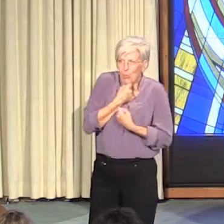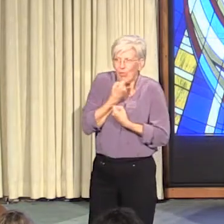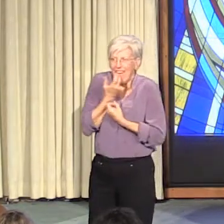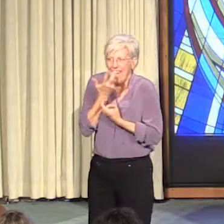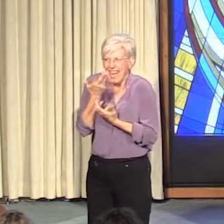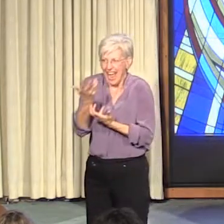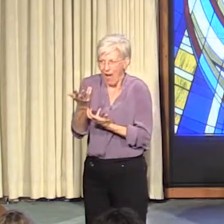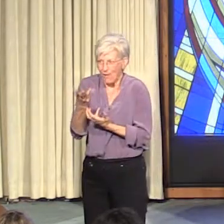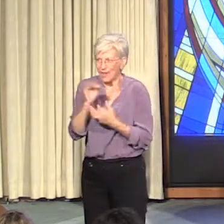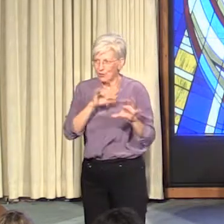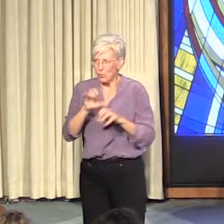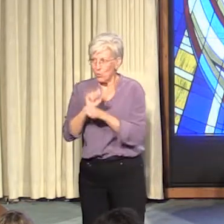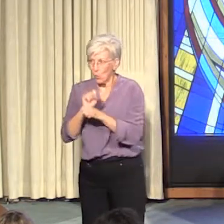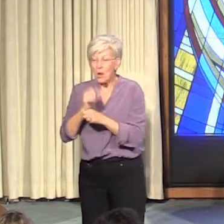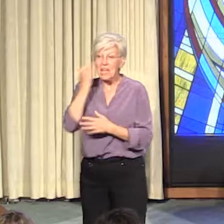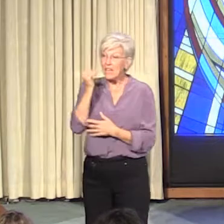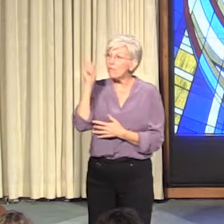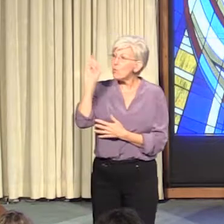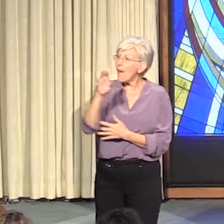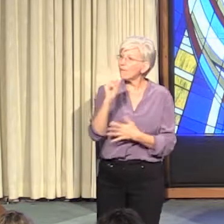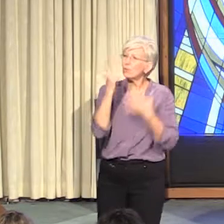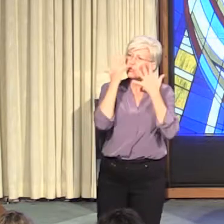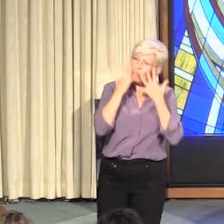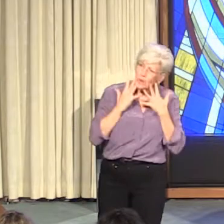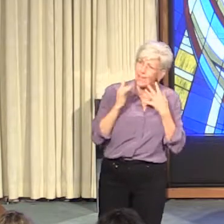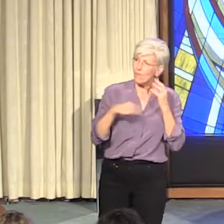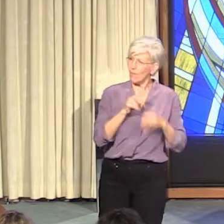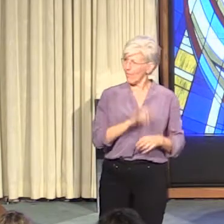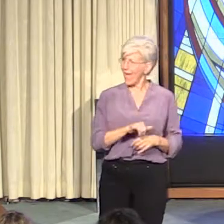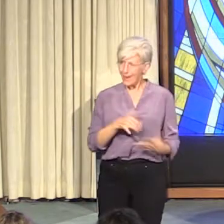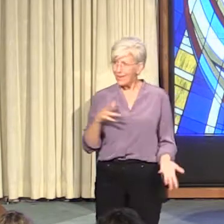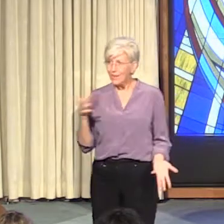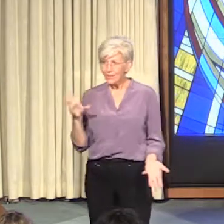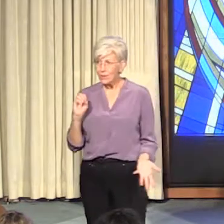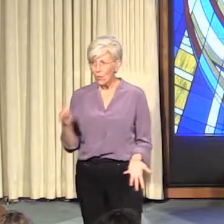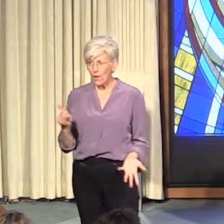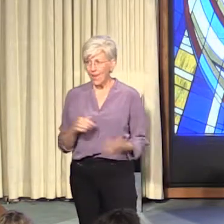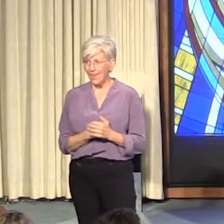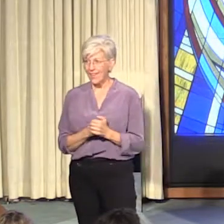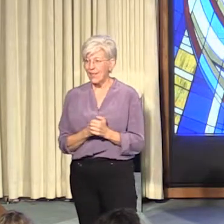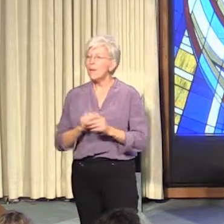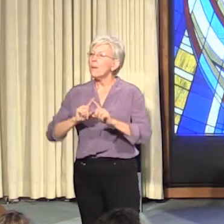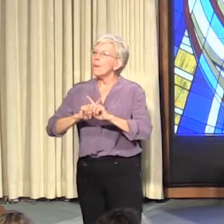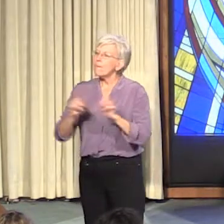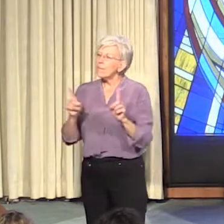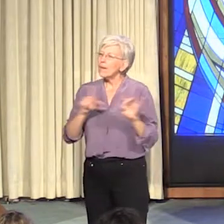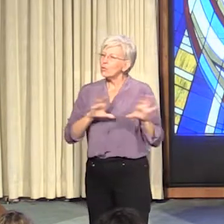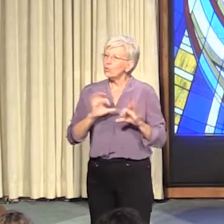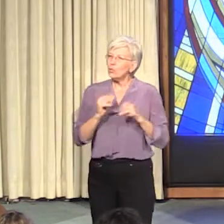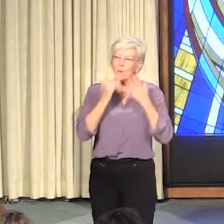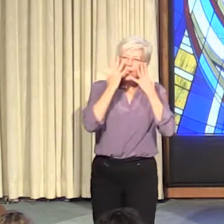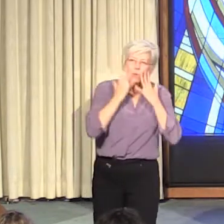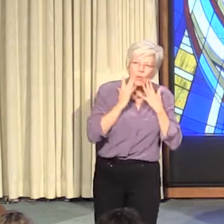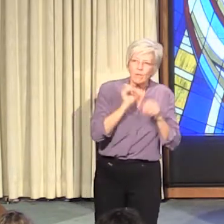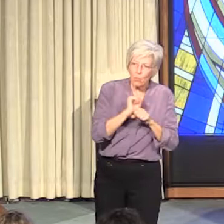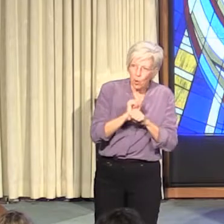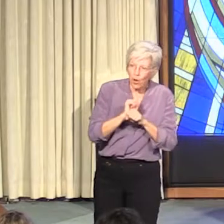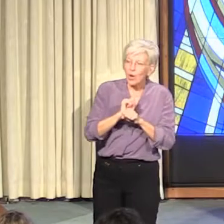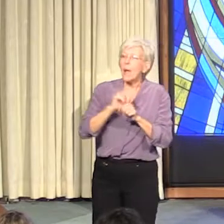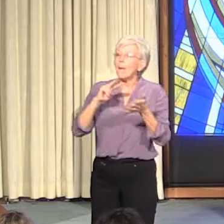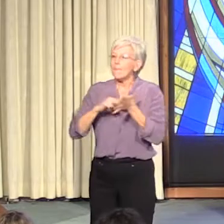need to do. If you have to grieve over that, it's okay. But doing grief work means we're going to